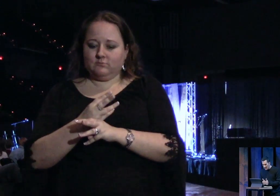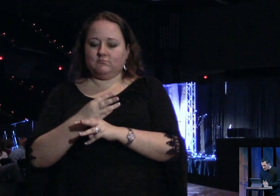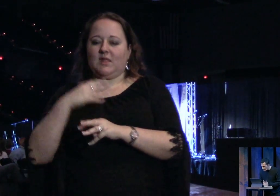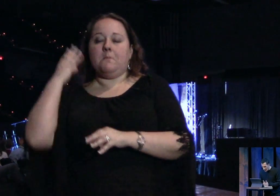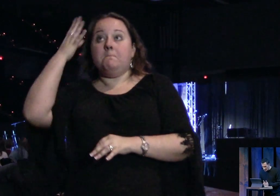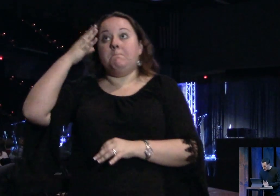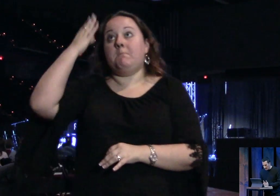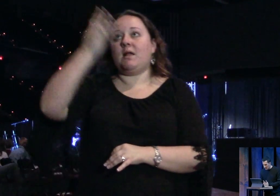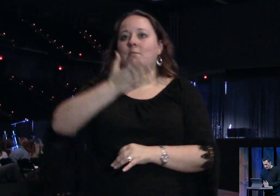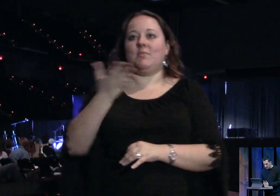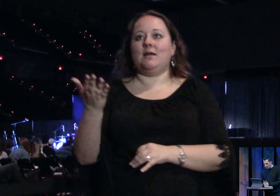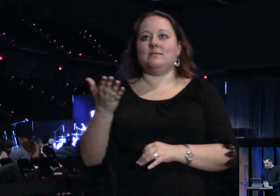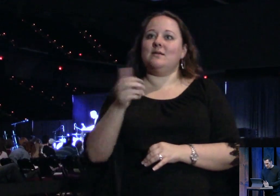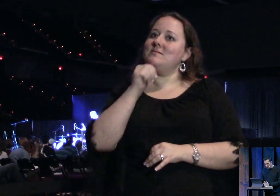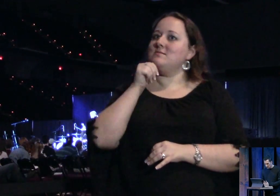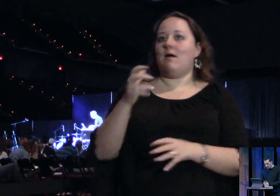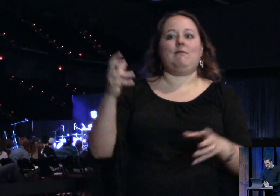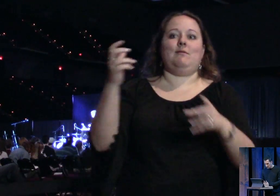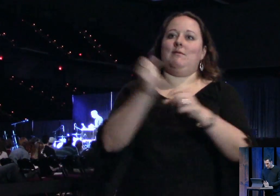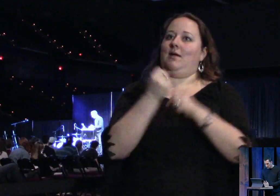is anticlimactic.